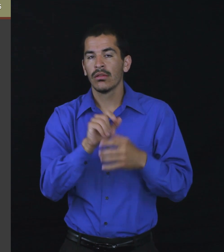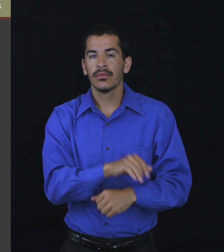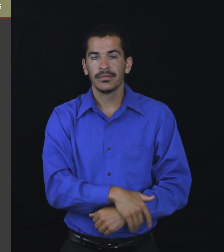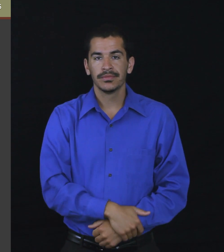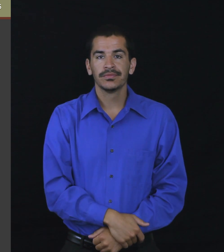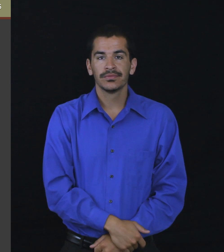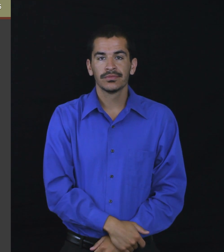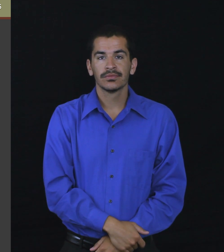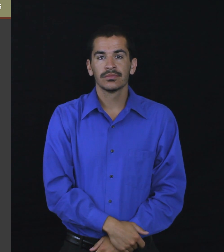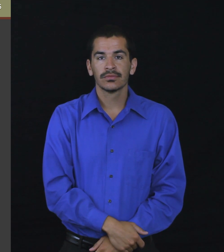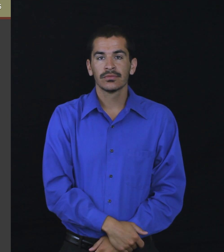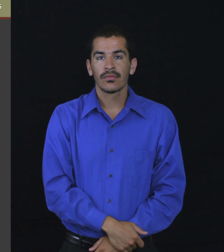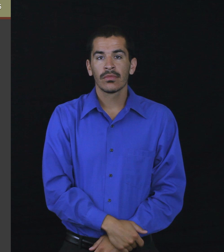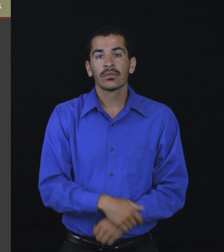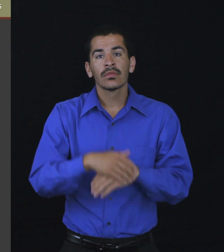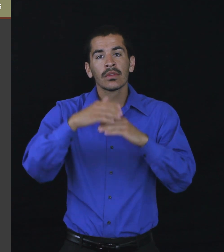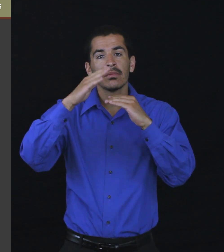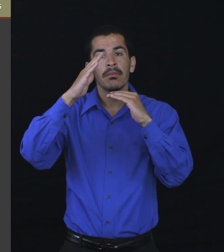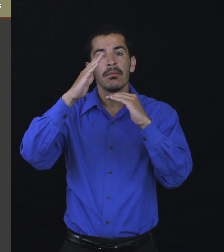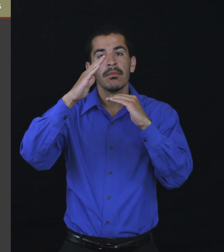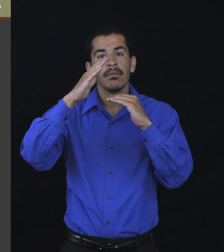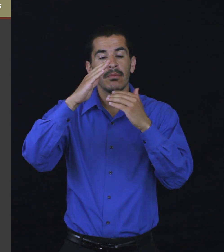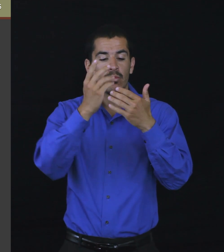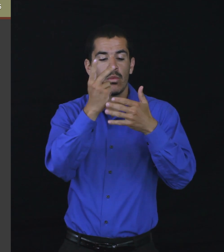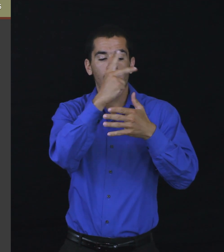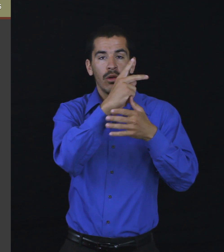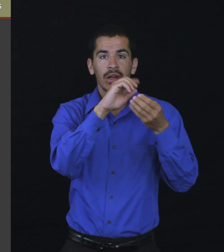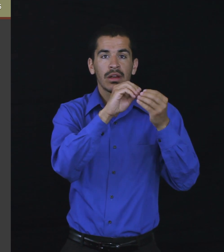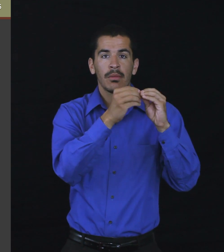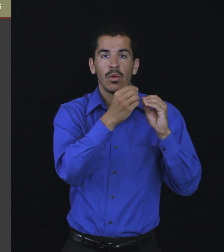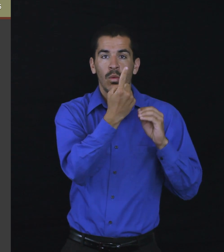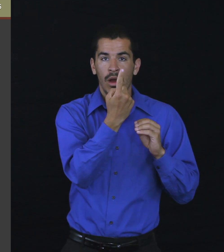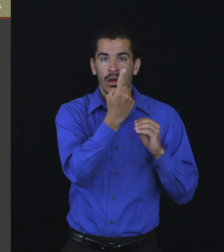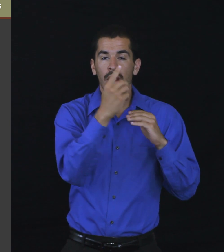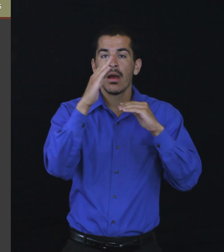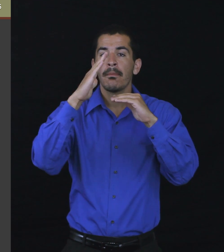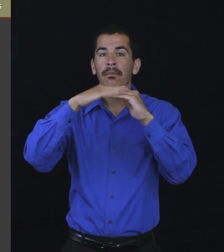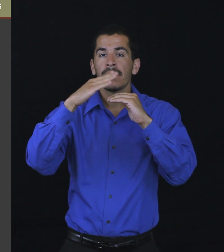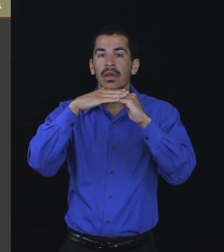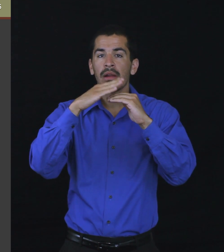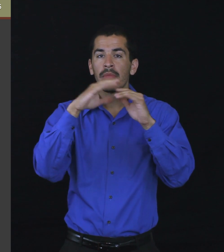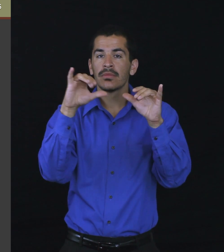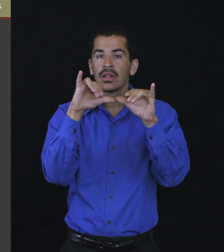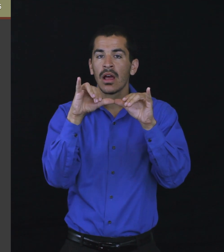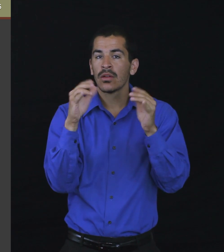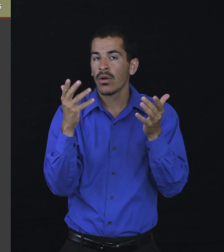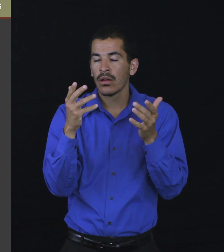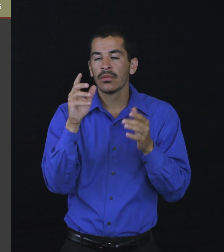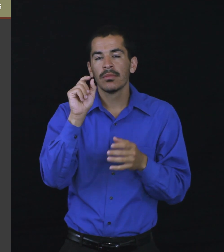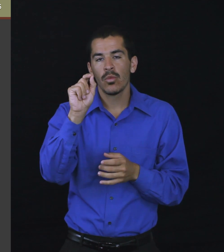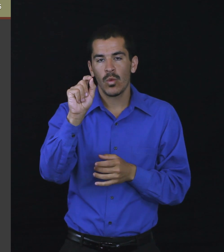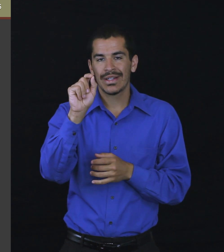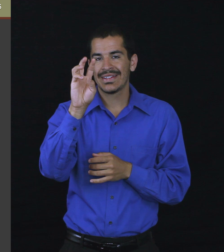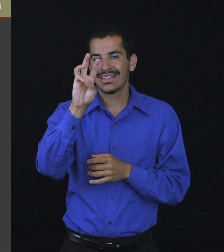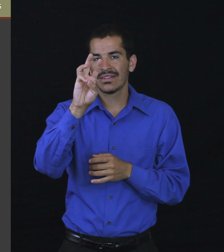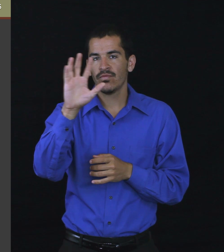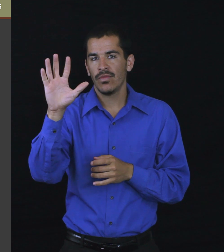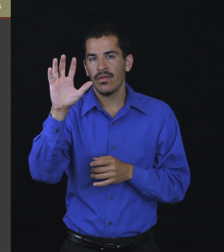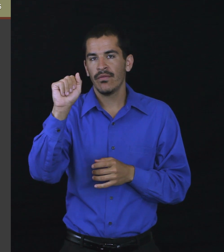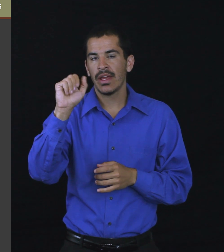The minimum size for Priority 1 is 0.65 acres.